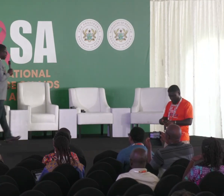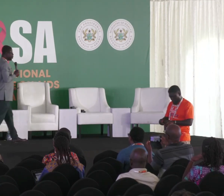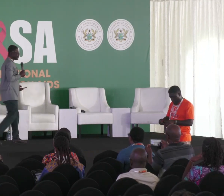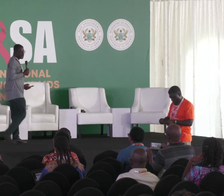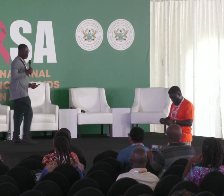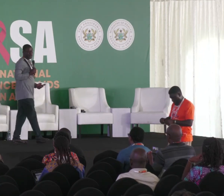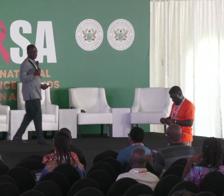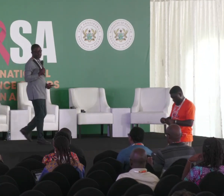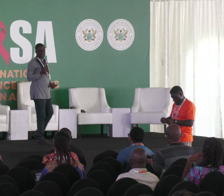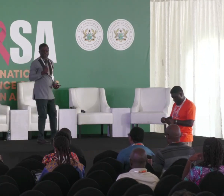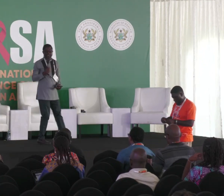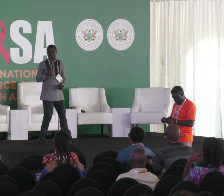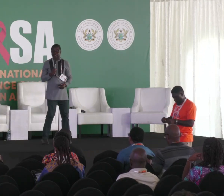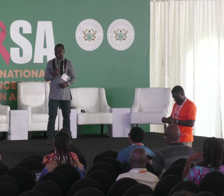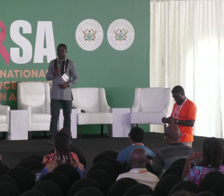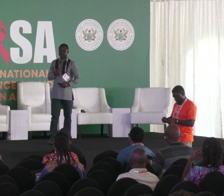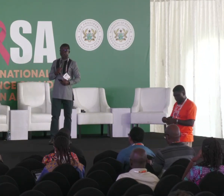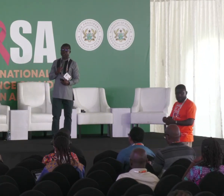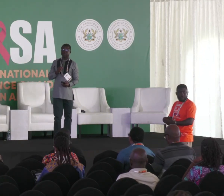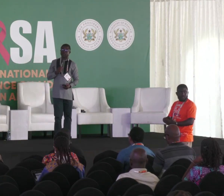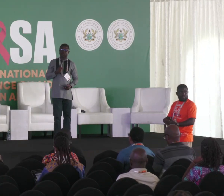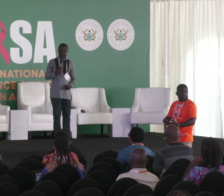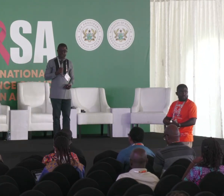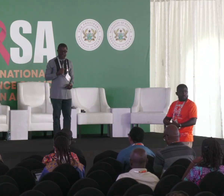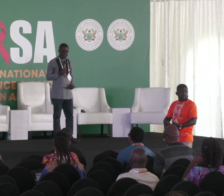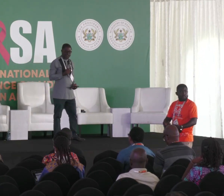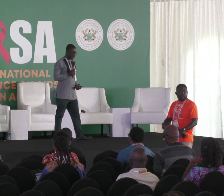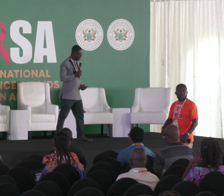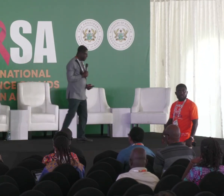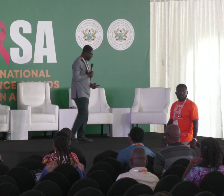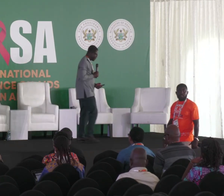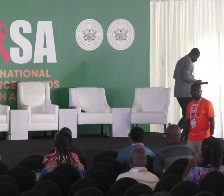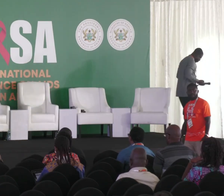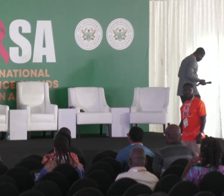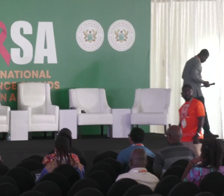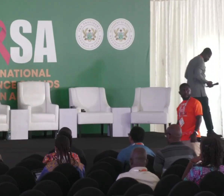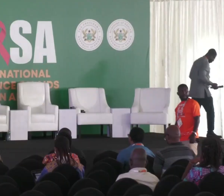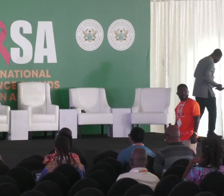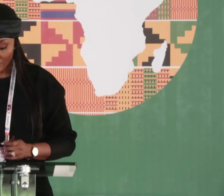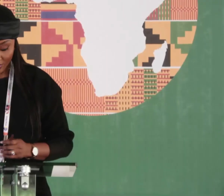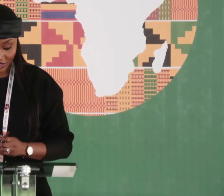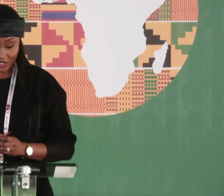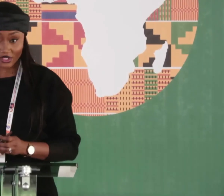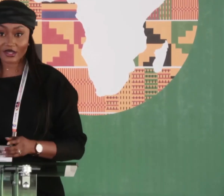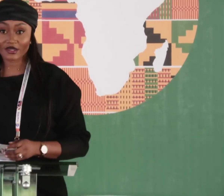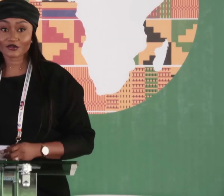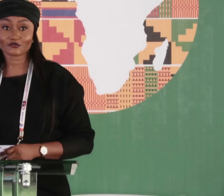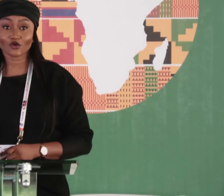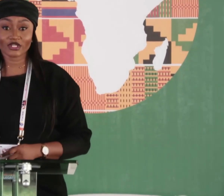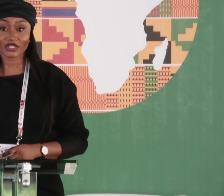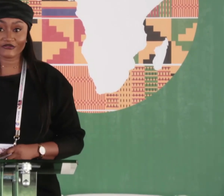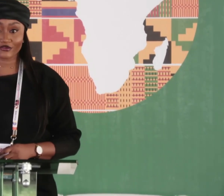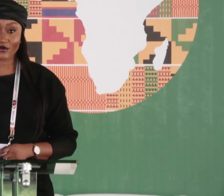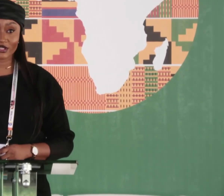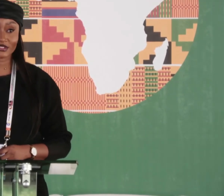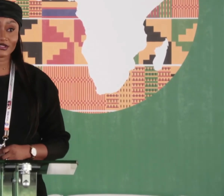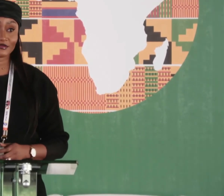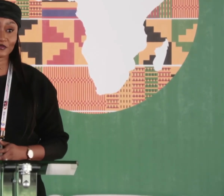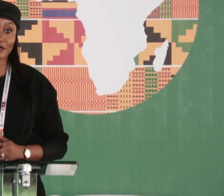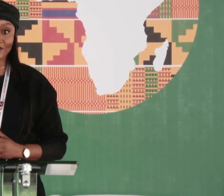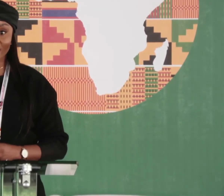Okay. We'll take all the speakers and then we can do the questions. Thank you very much. Good morning,